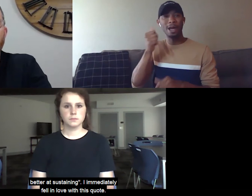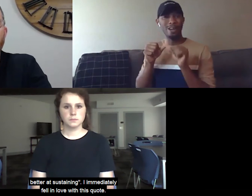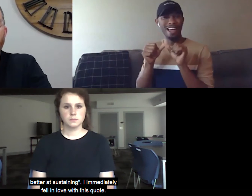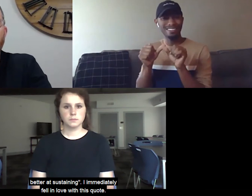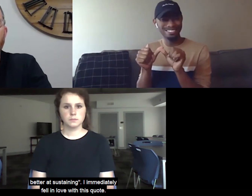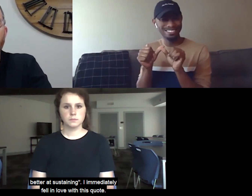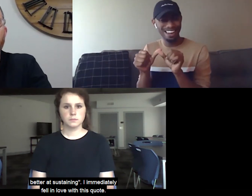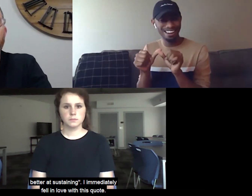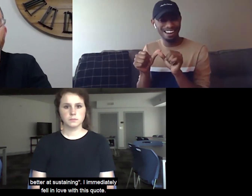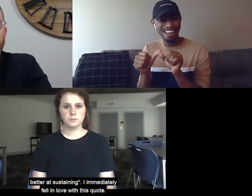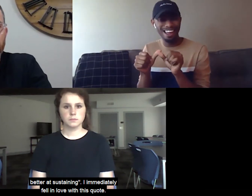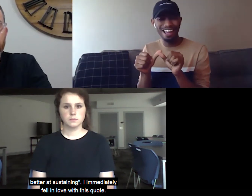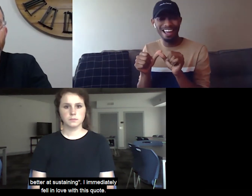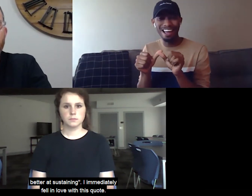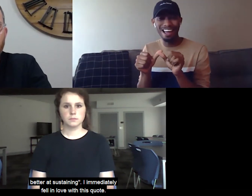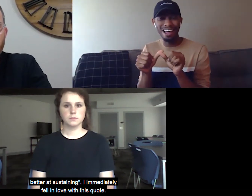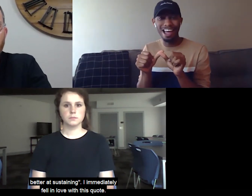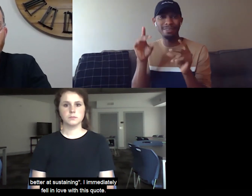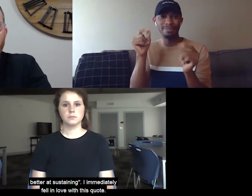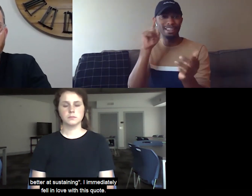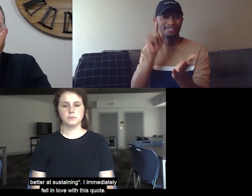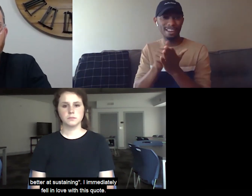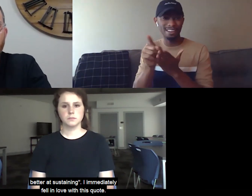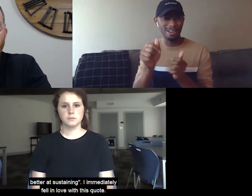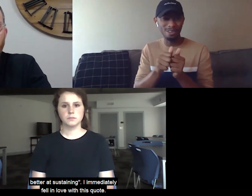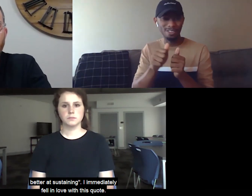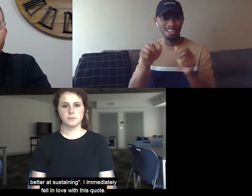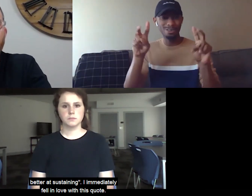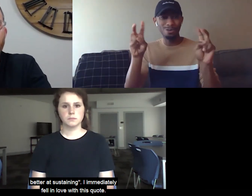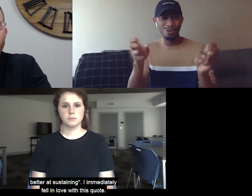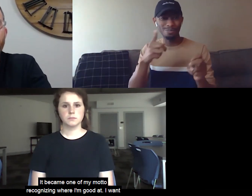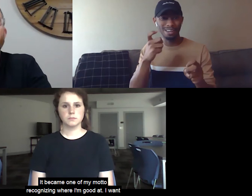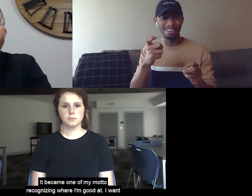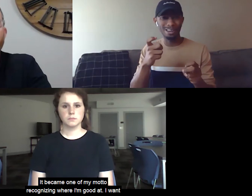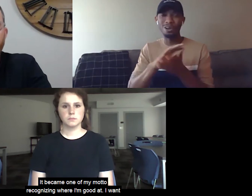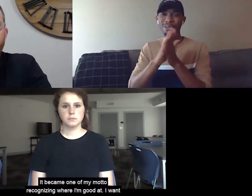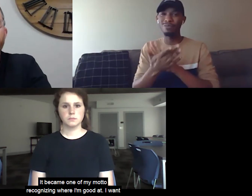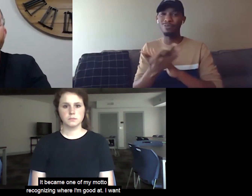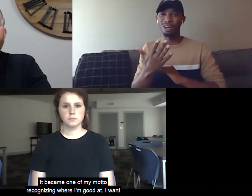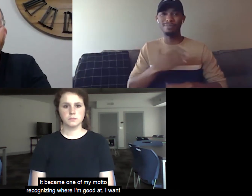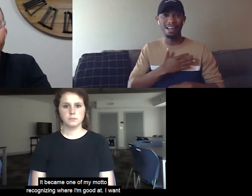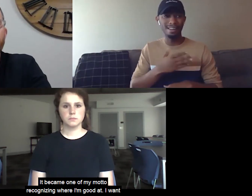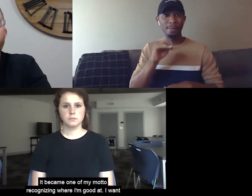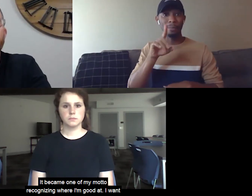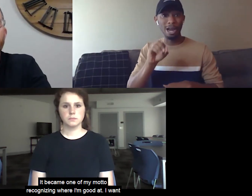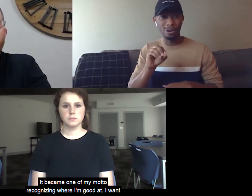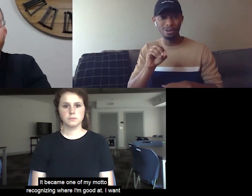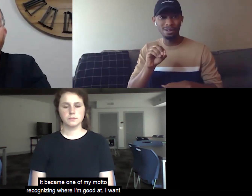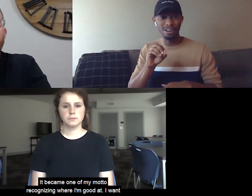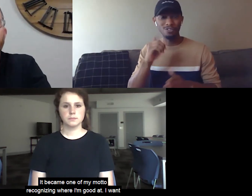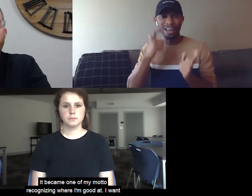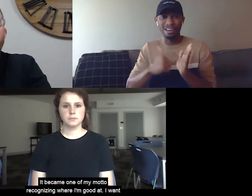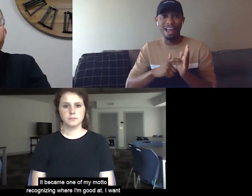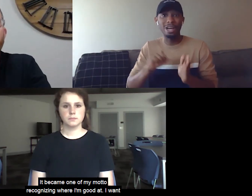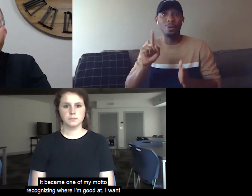who are better at sustaining. And I immediately fell in love with this quote because it's going to become one of my